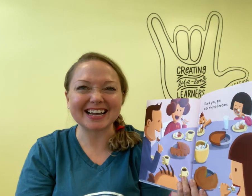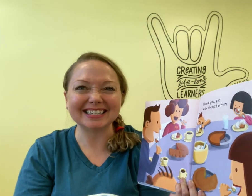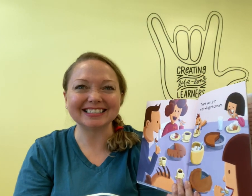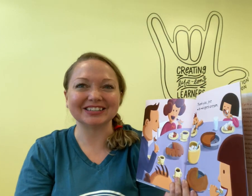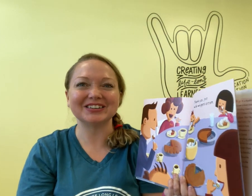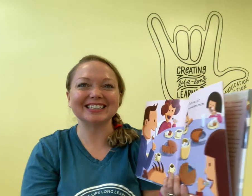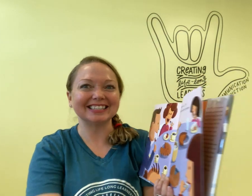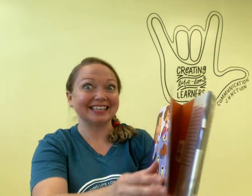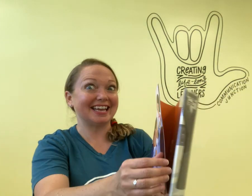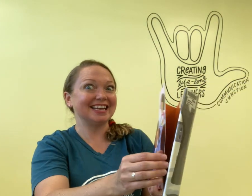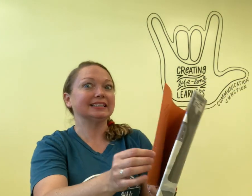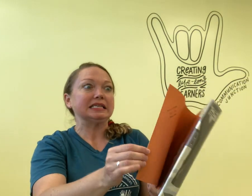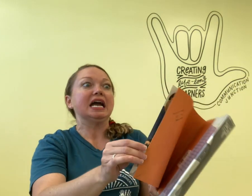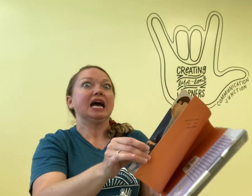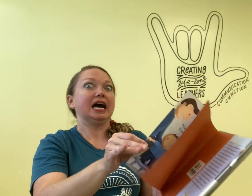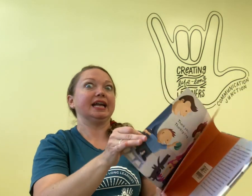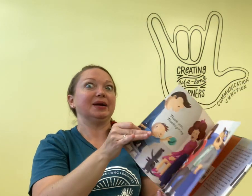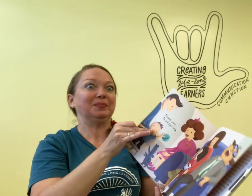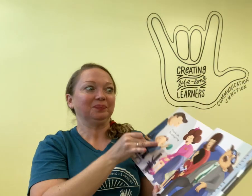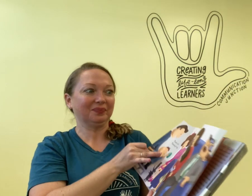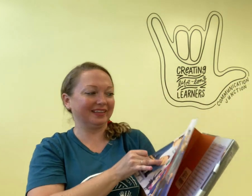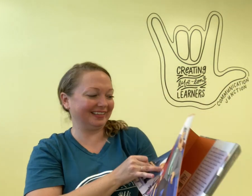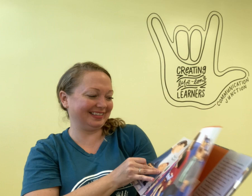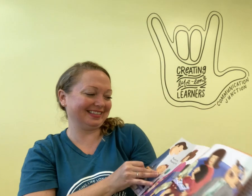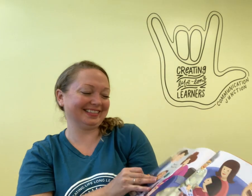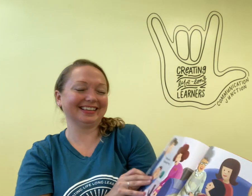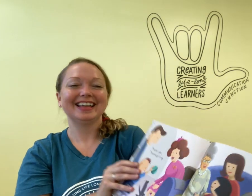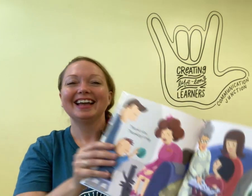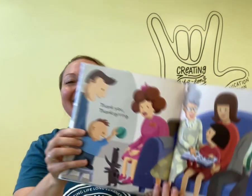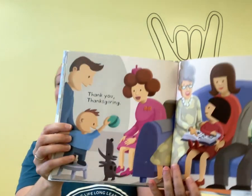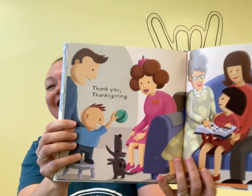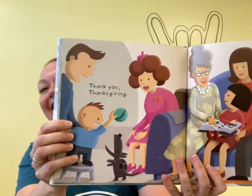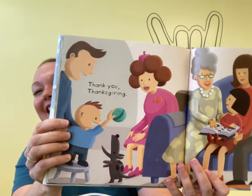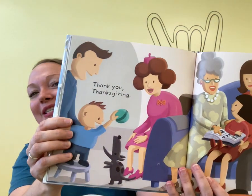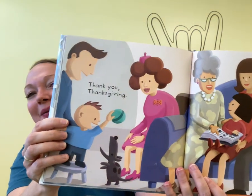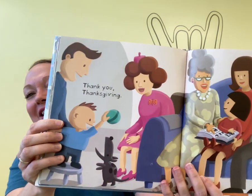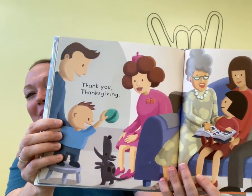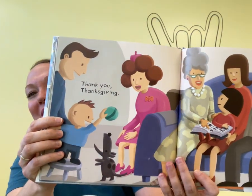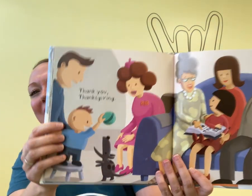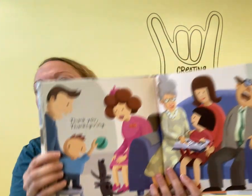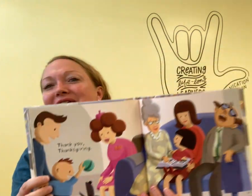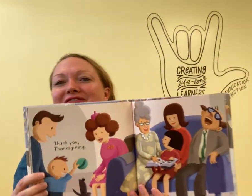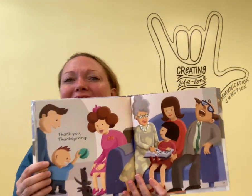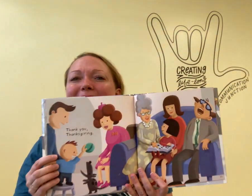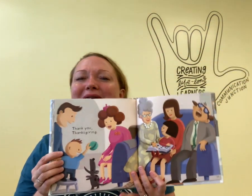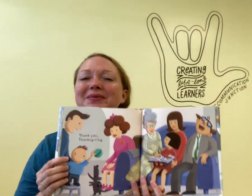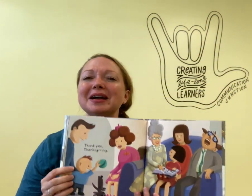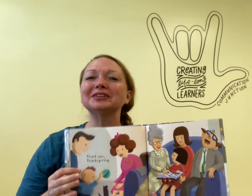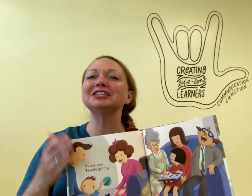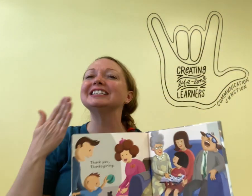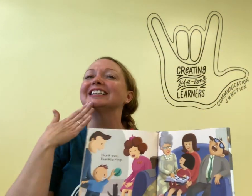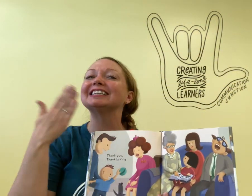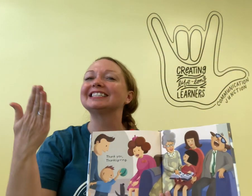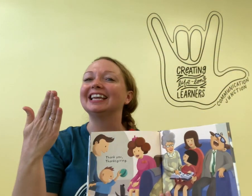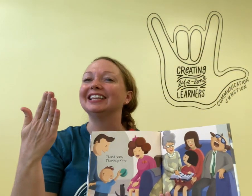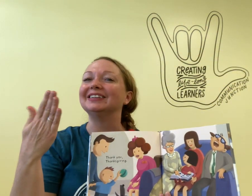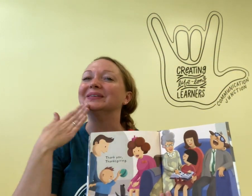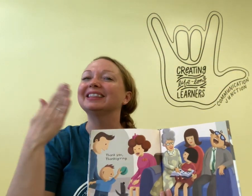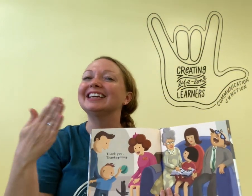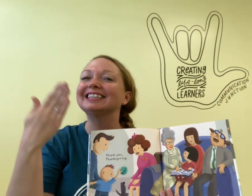and the cookies and the cakes? I am. And the last page with all her family around, she says, thank you,